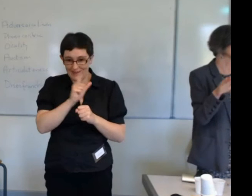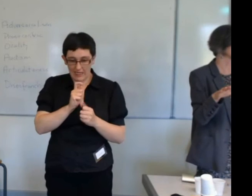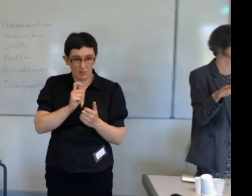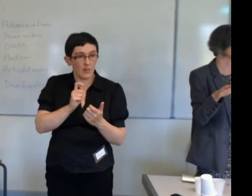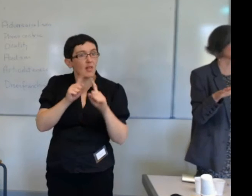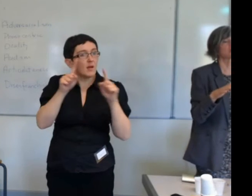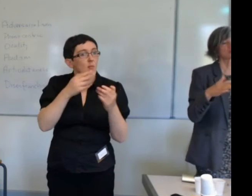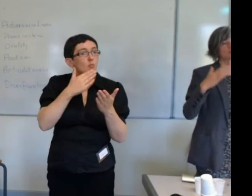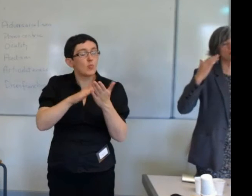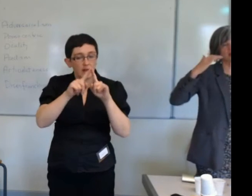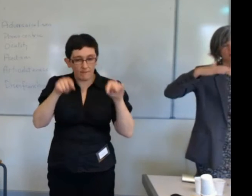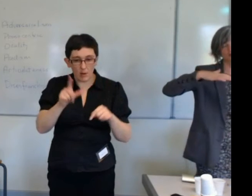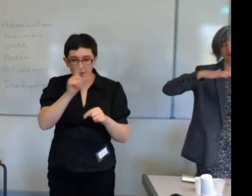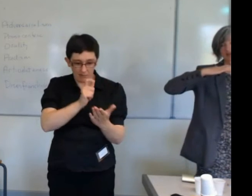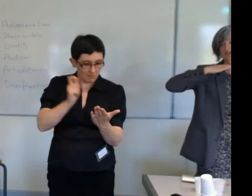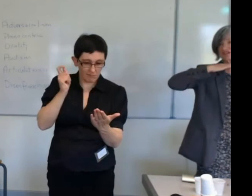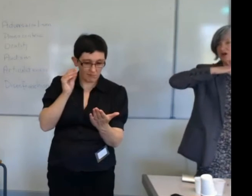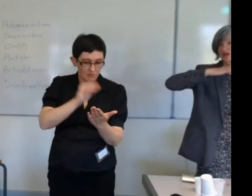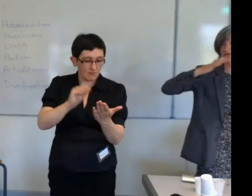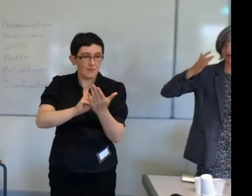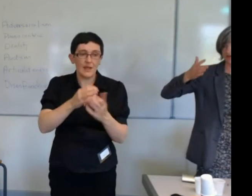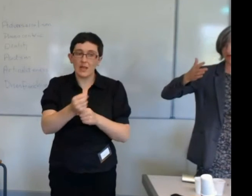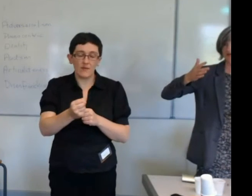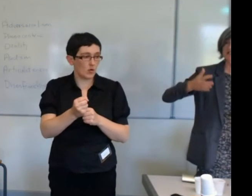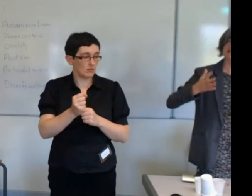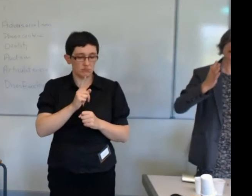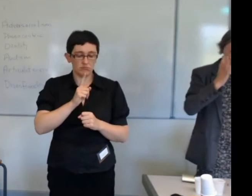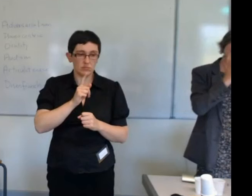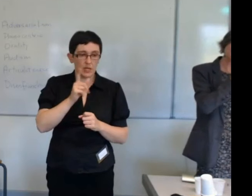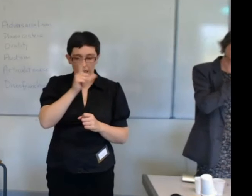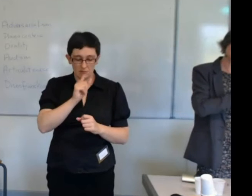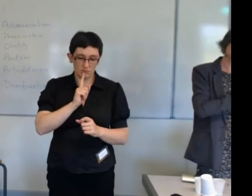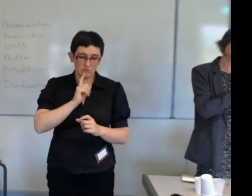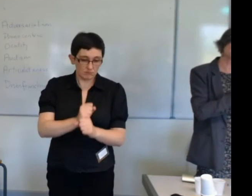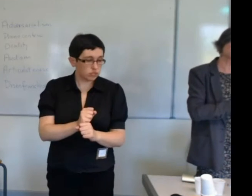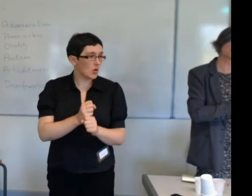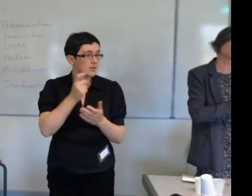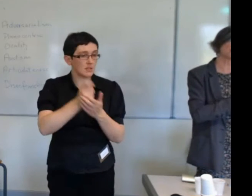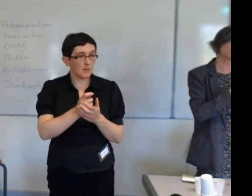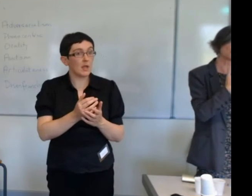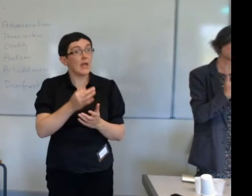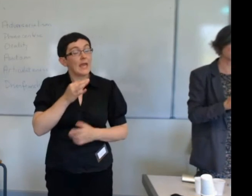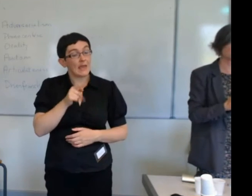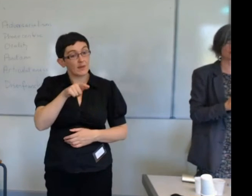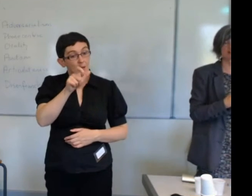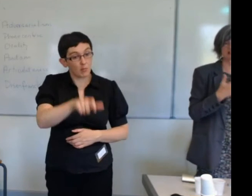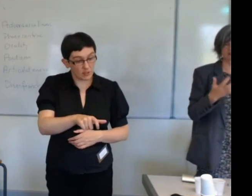form. So we keep her anonymous all the way through. Now, if she prefers to come with somebody who's going to sign for her, that's